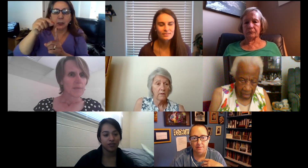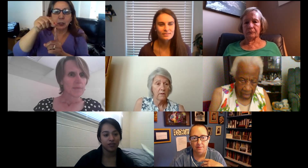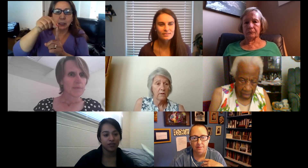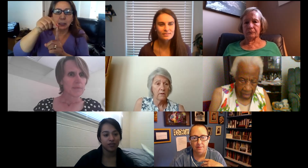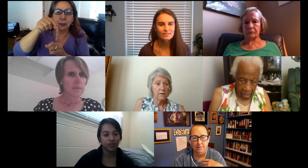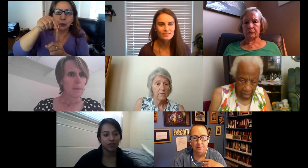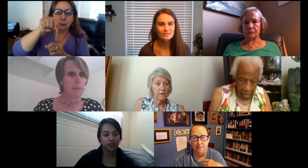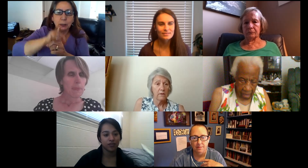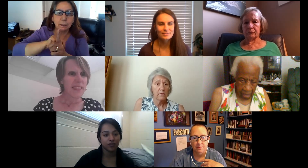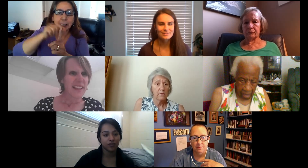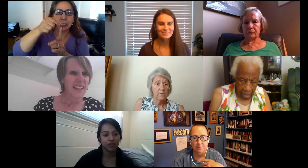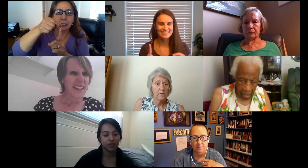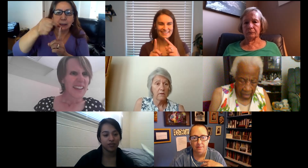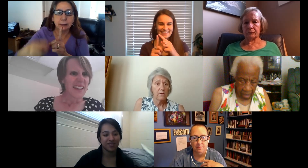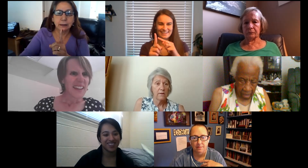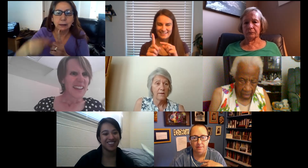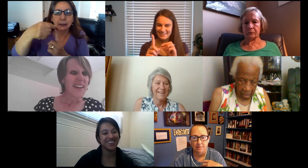get the finger, you peel the banana.